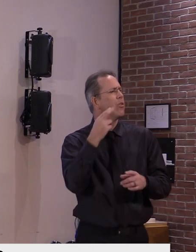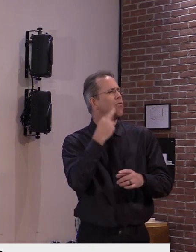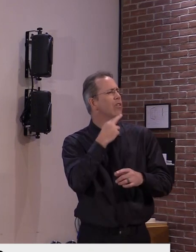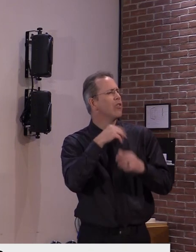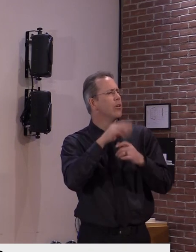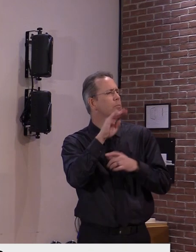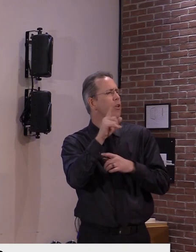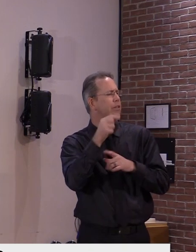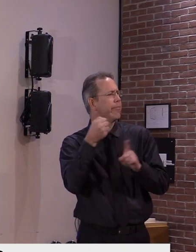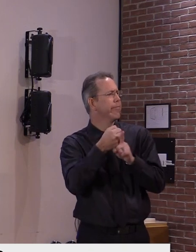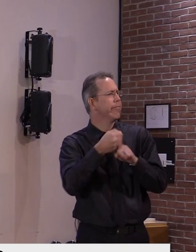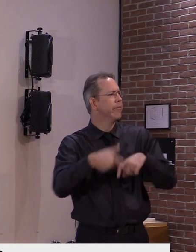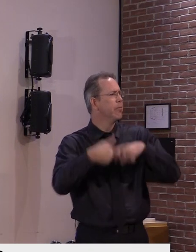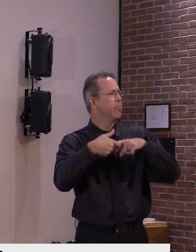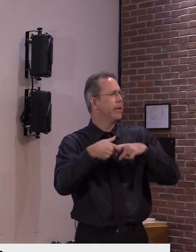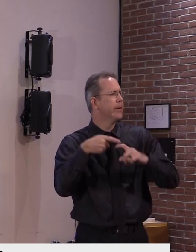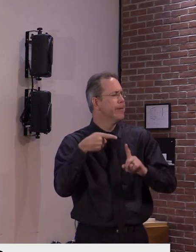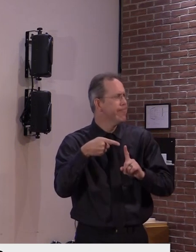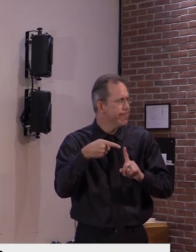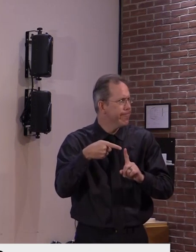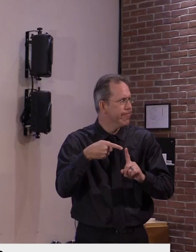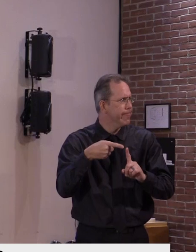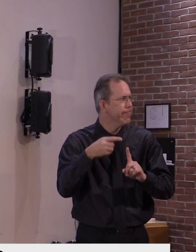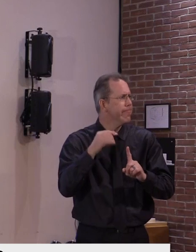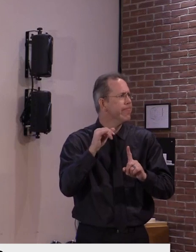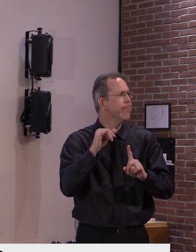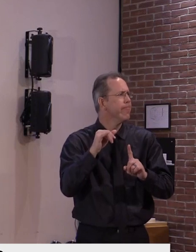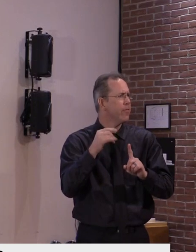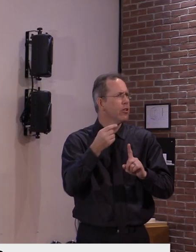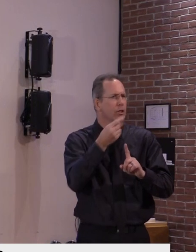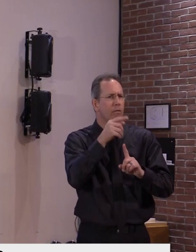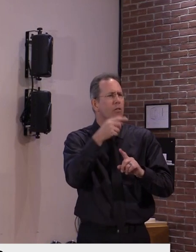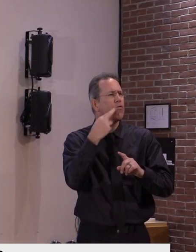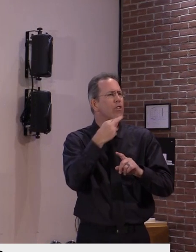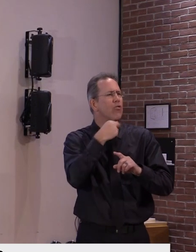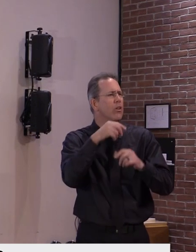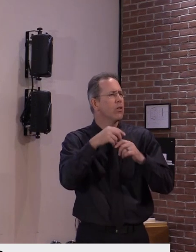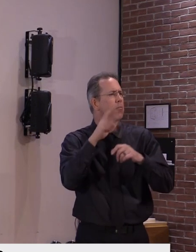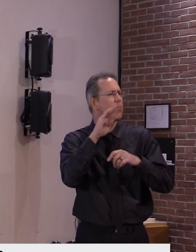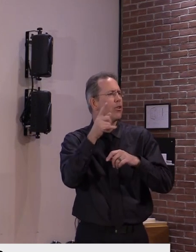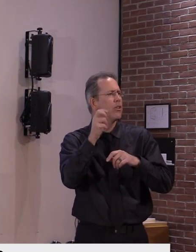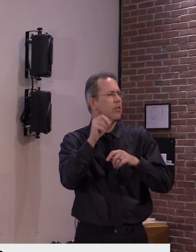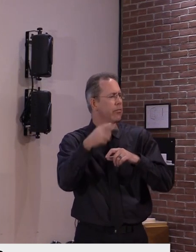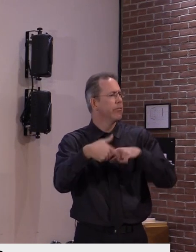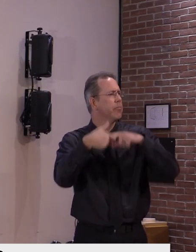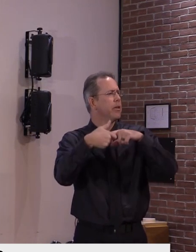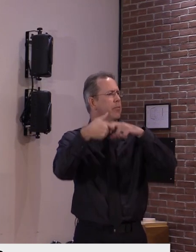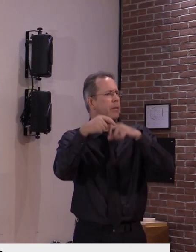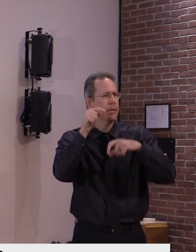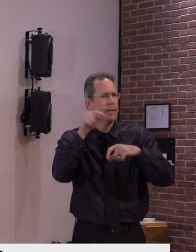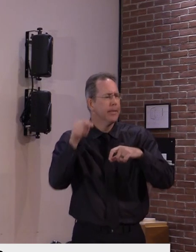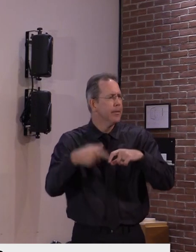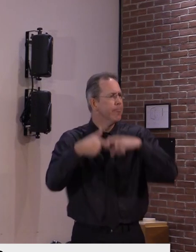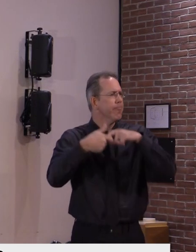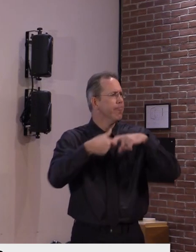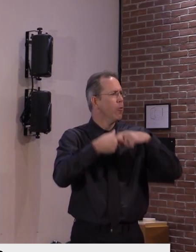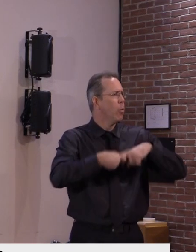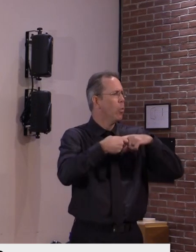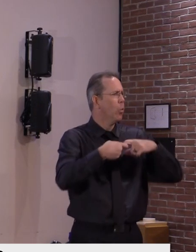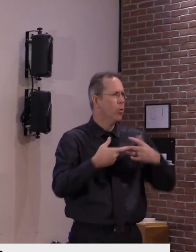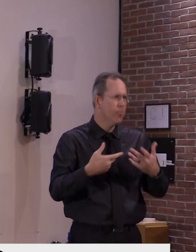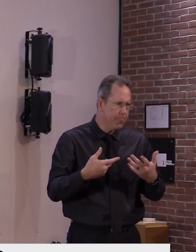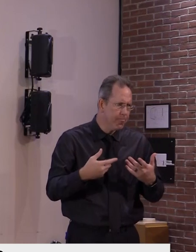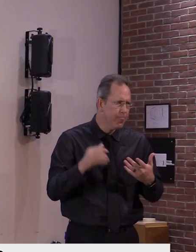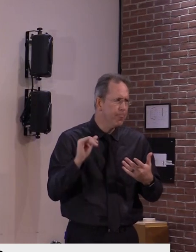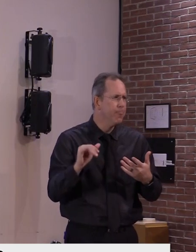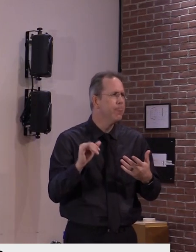the new $75 million just not enough? And what do you say to these small businesses, especially in the hospitality industry, that even with this extra